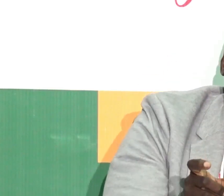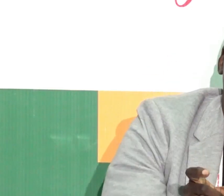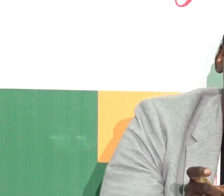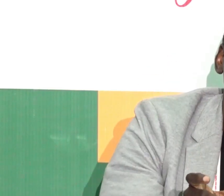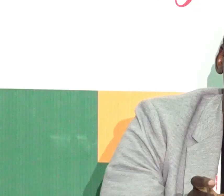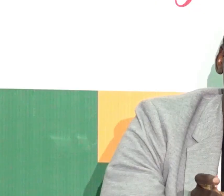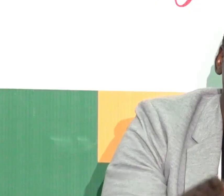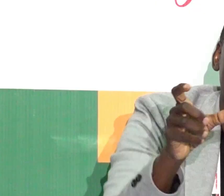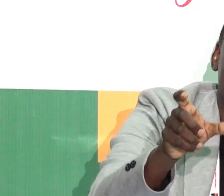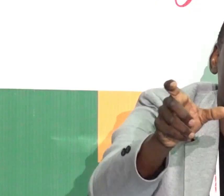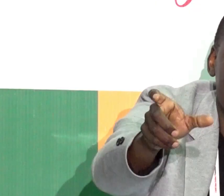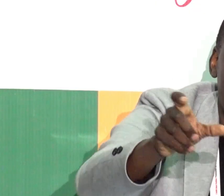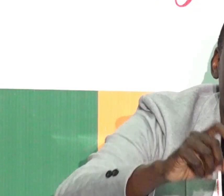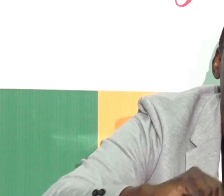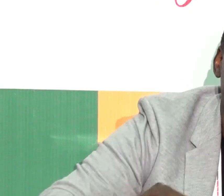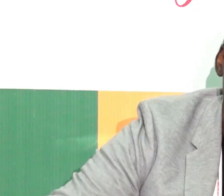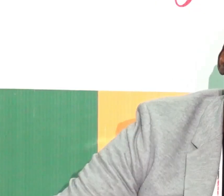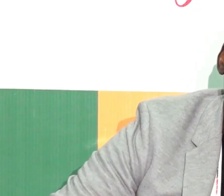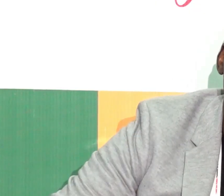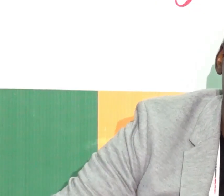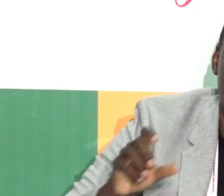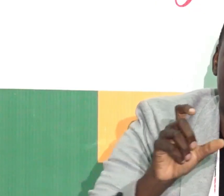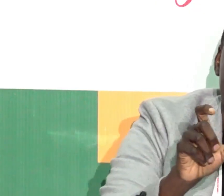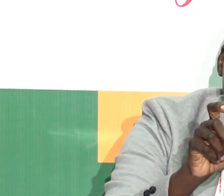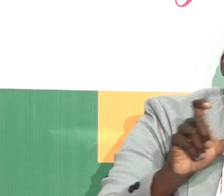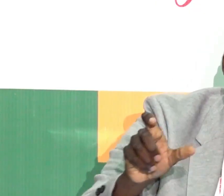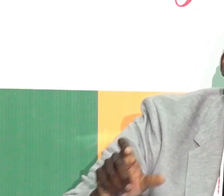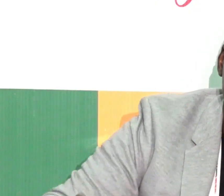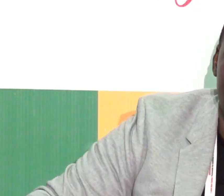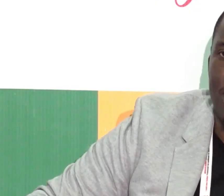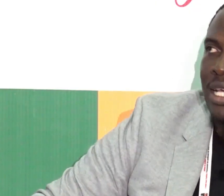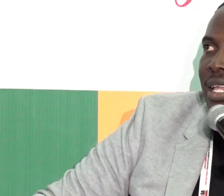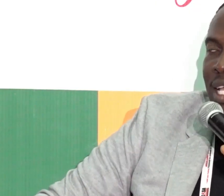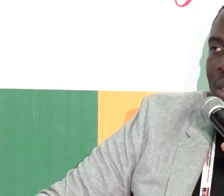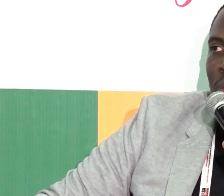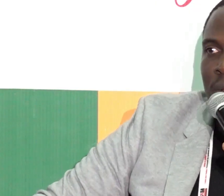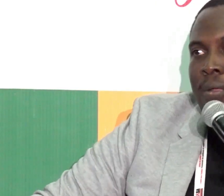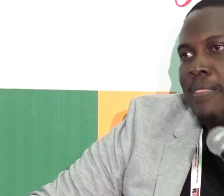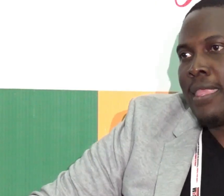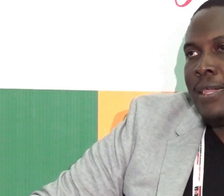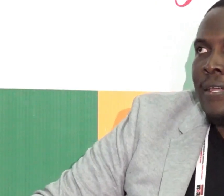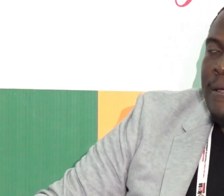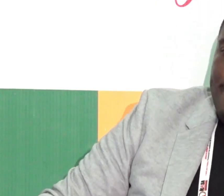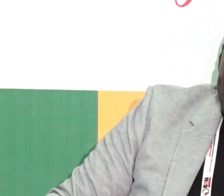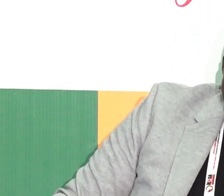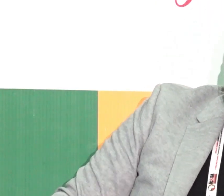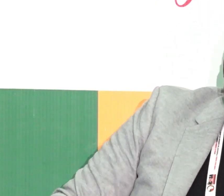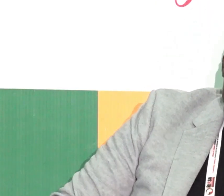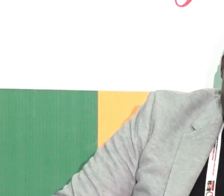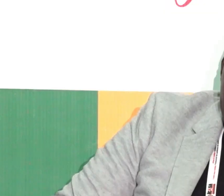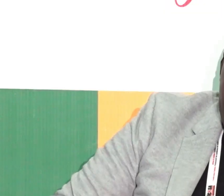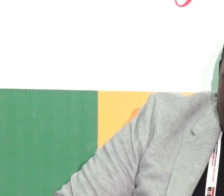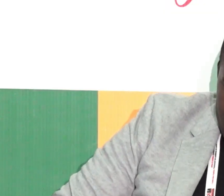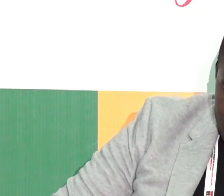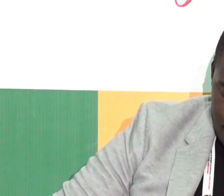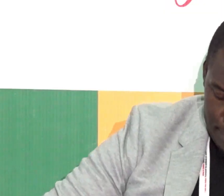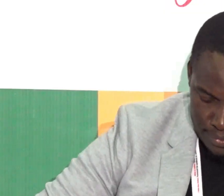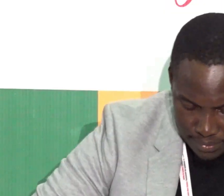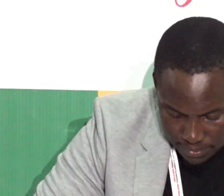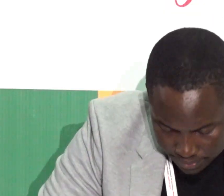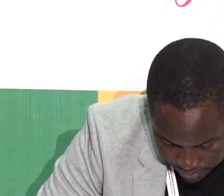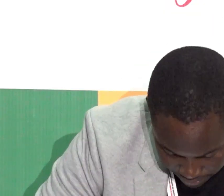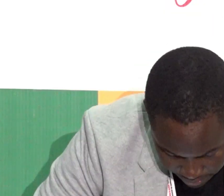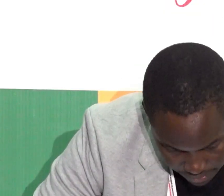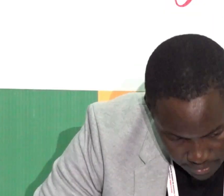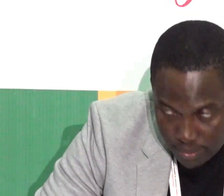think that they're at risk? What strategies are available for them during the same period? Thank you. Okay, thank you. Let's take